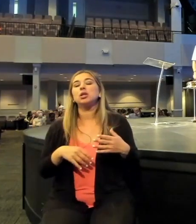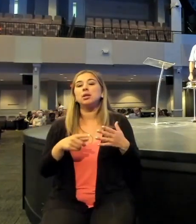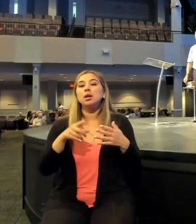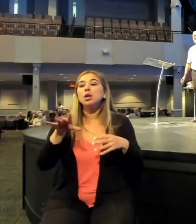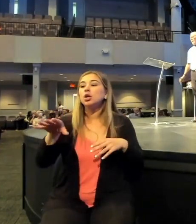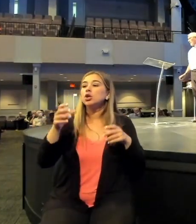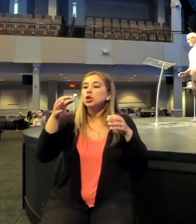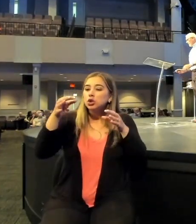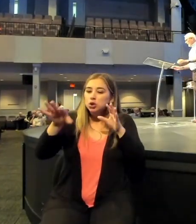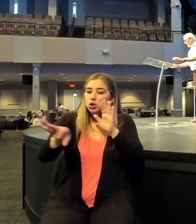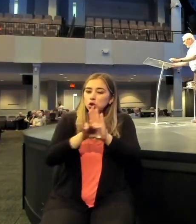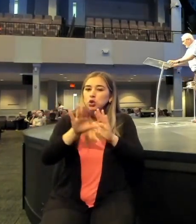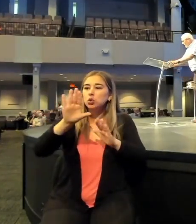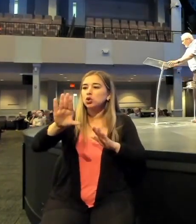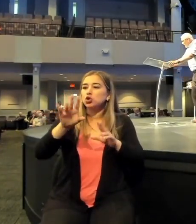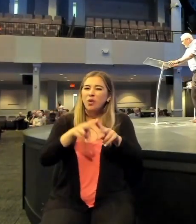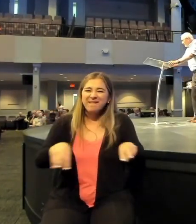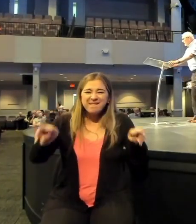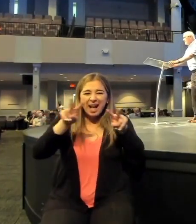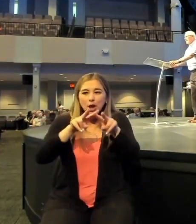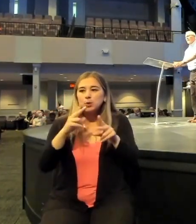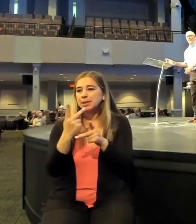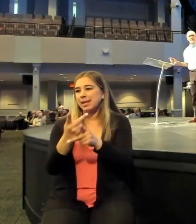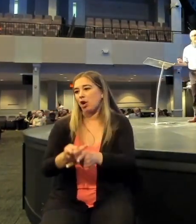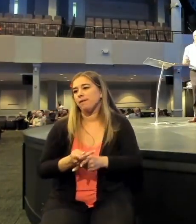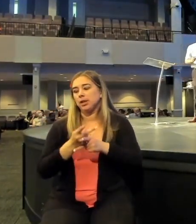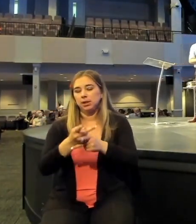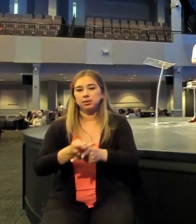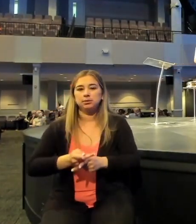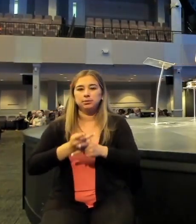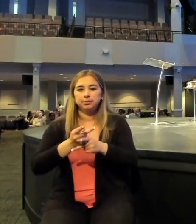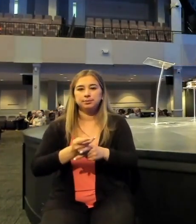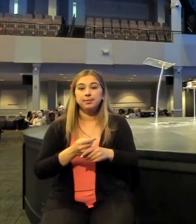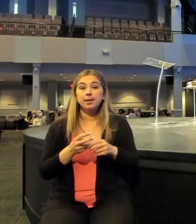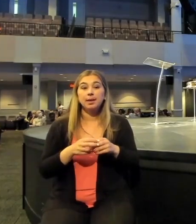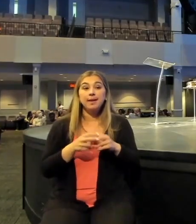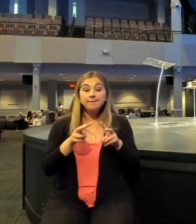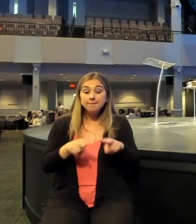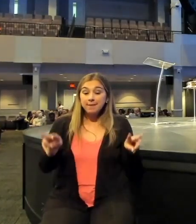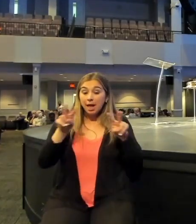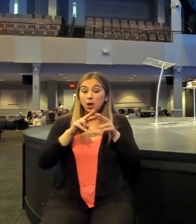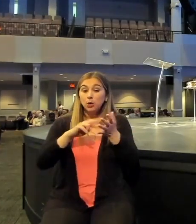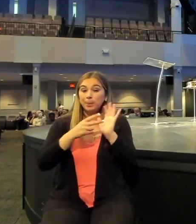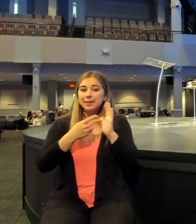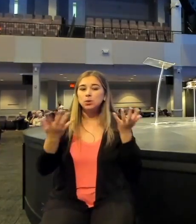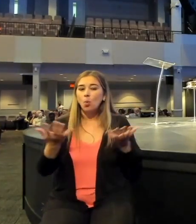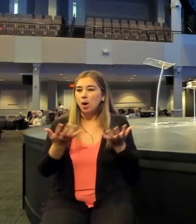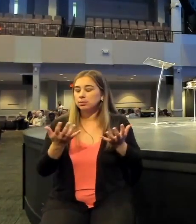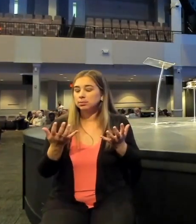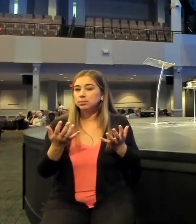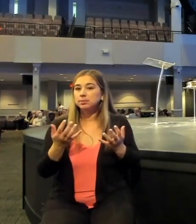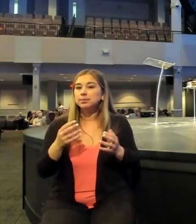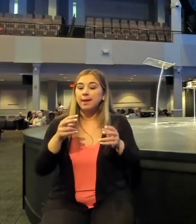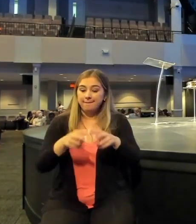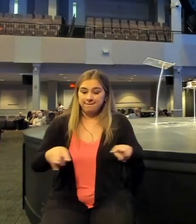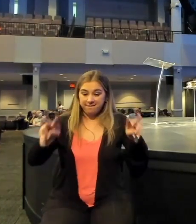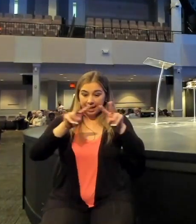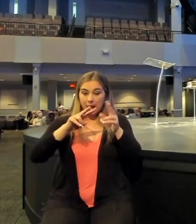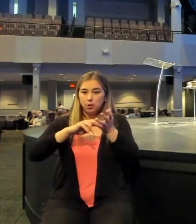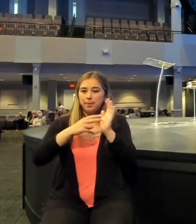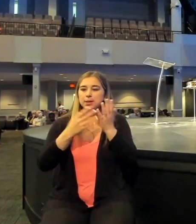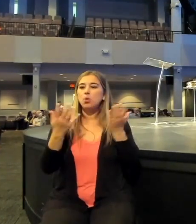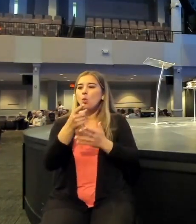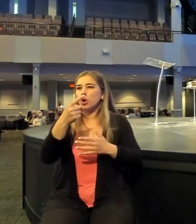your values very, very carefully. What is a value? A value is what you deem